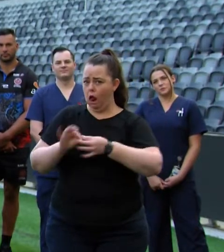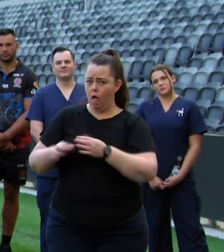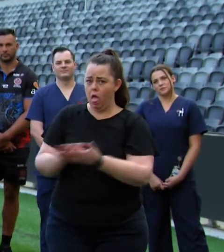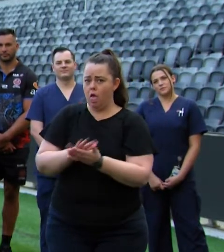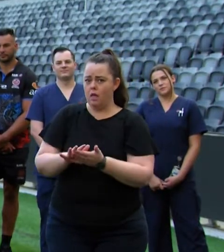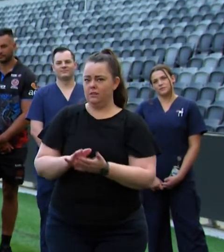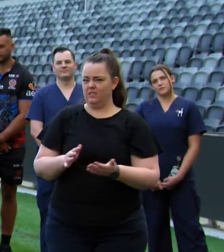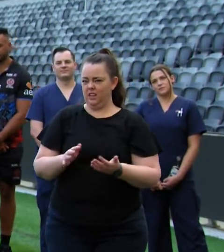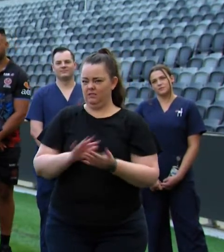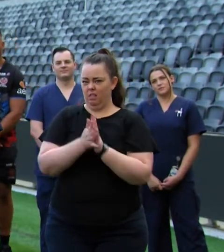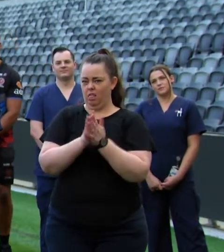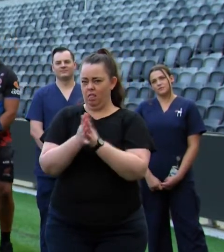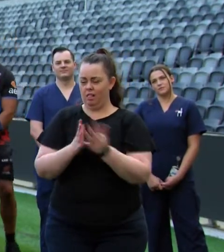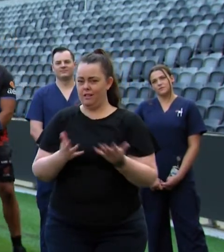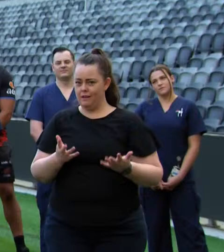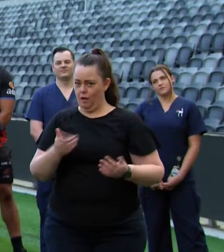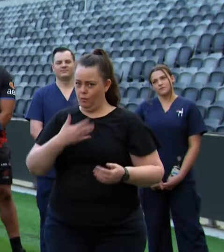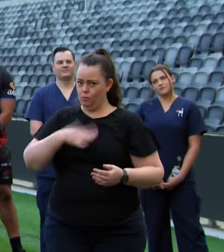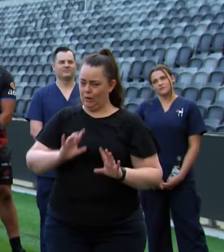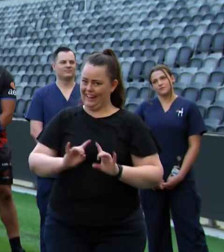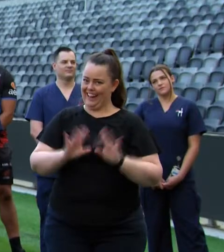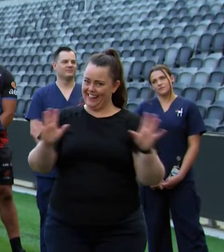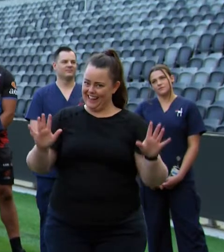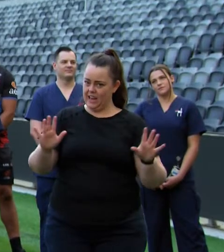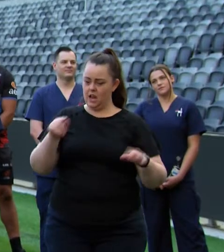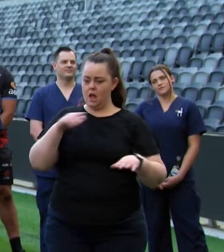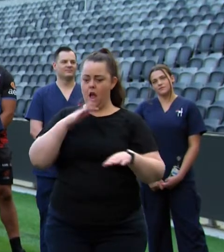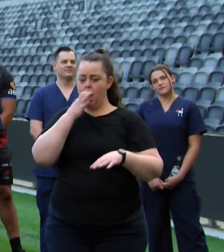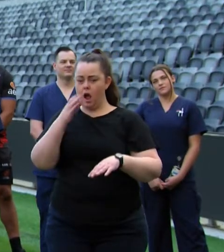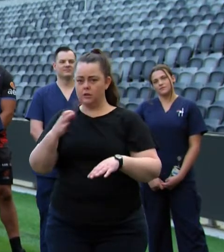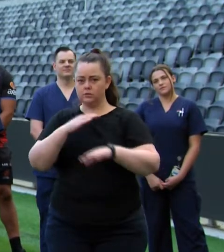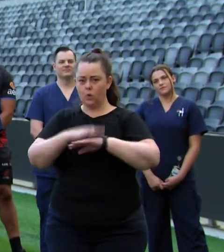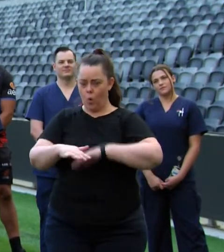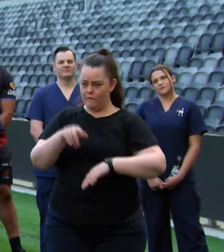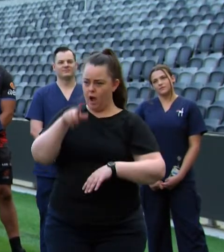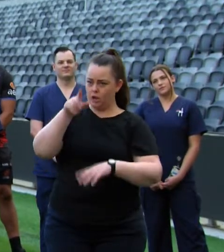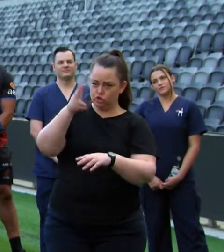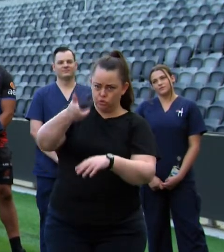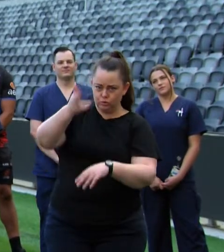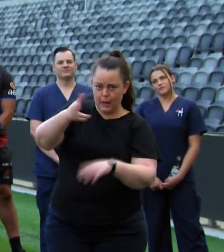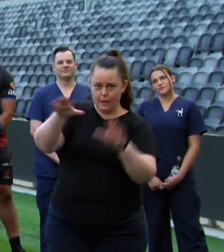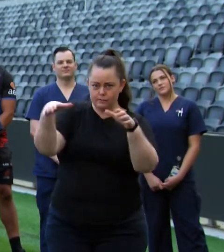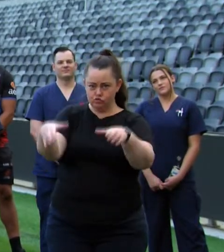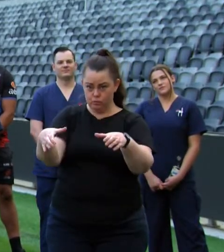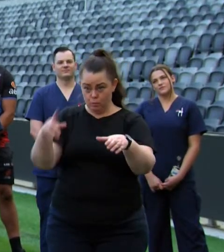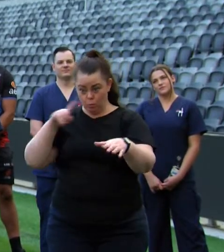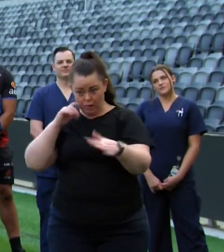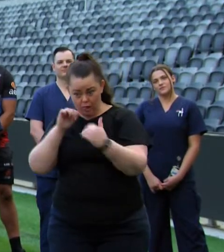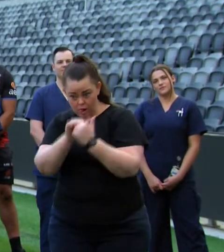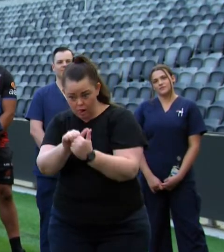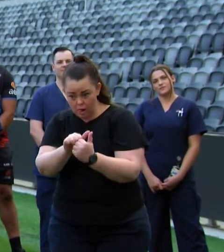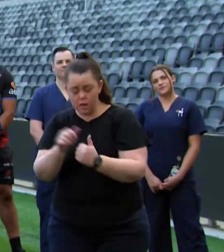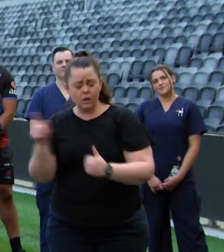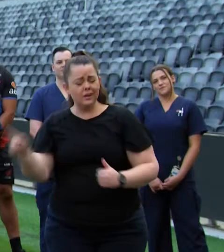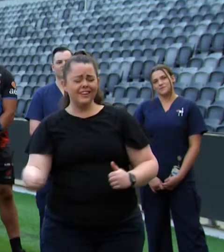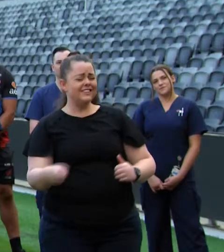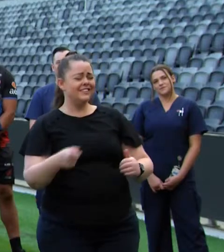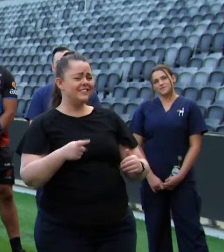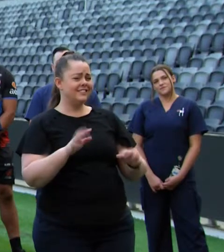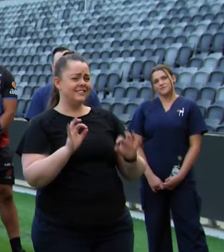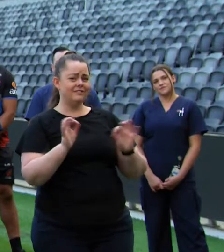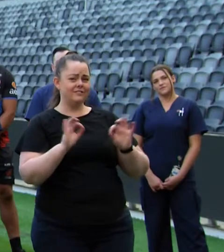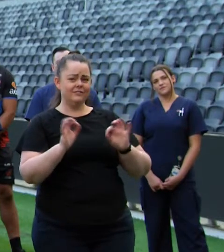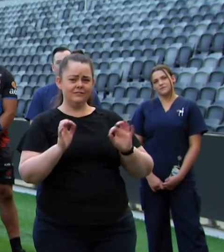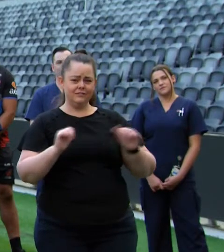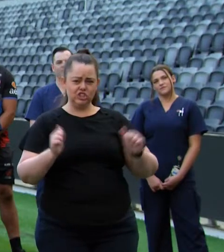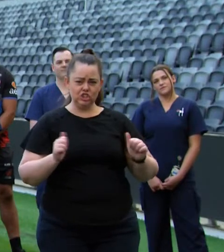I can't see a reason why we would. That's a separate issue. I'm saying that you're conflating two issues. No, the questions were about relying on